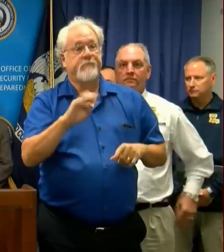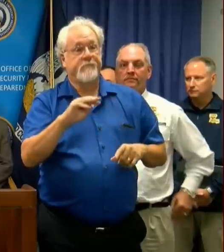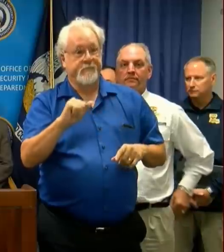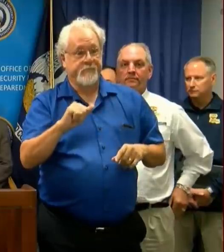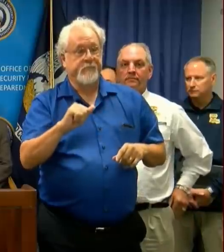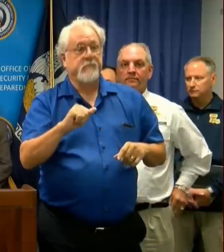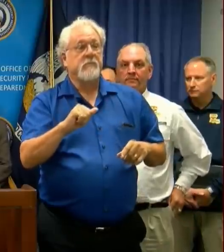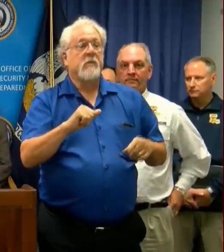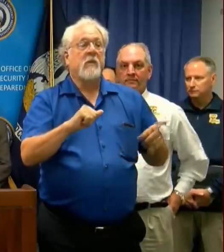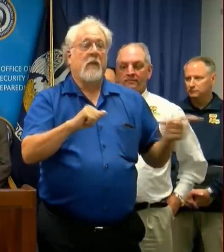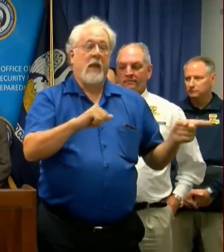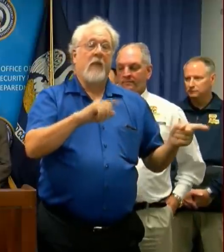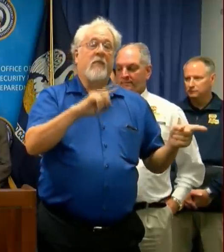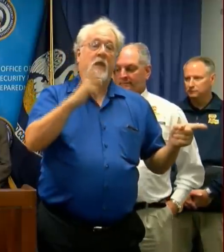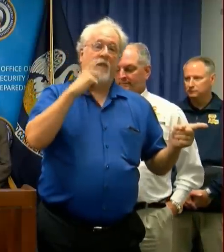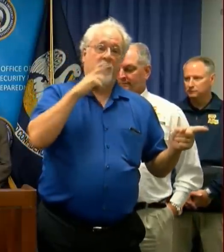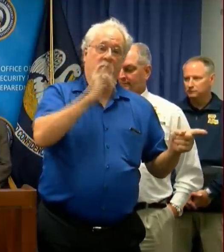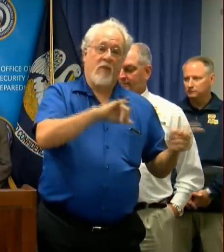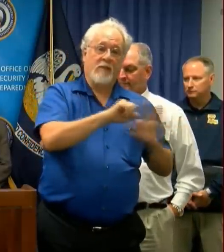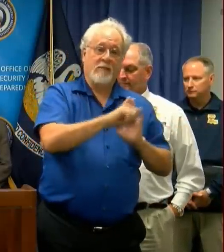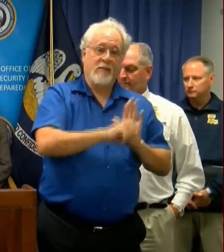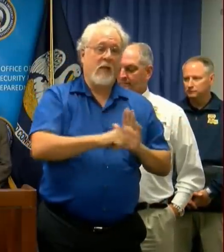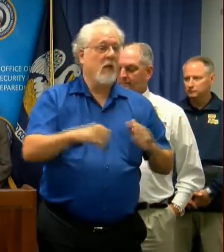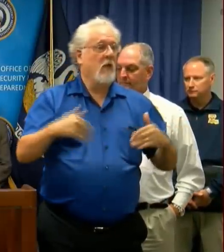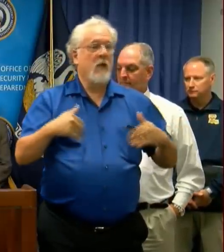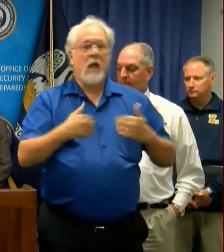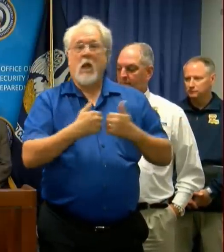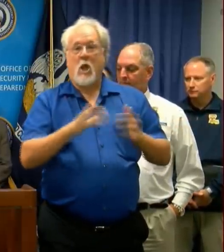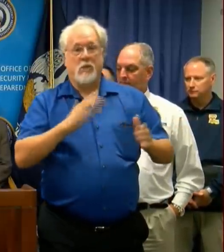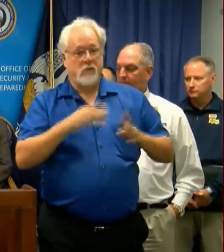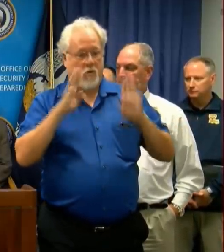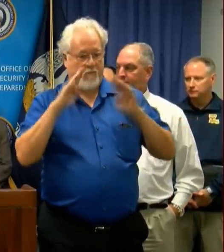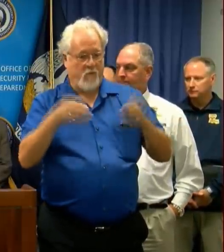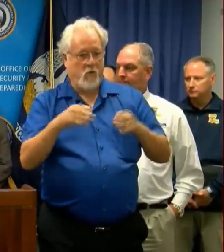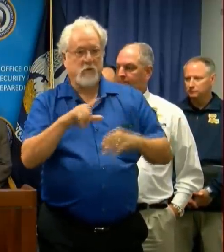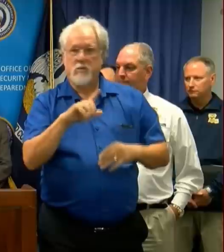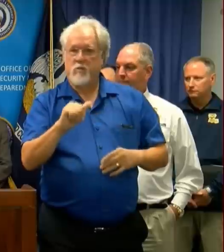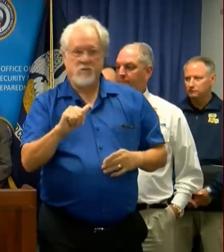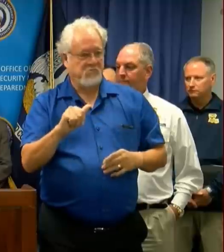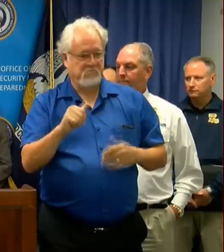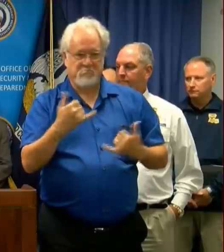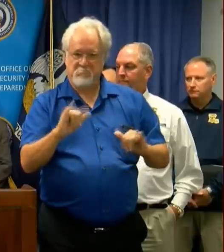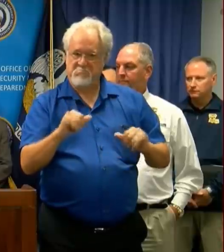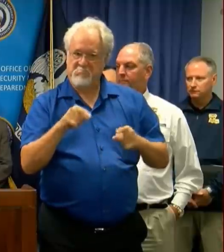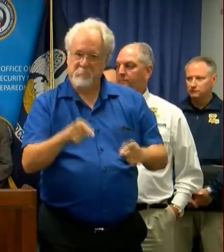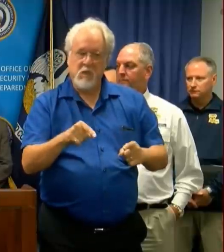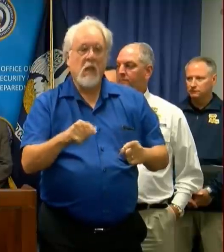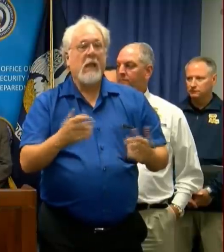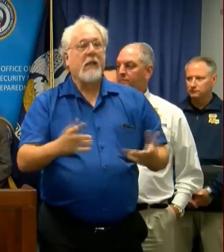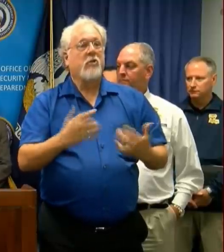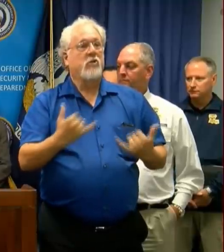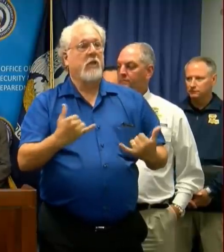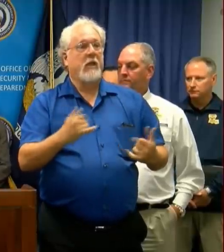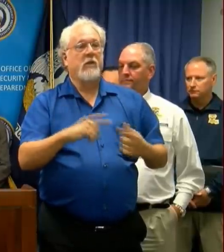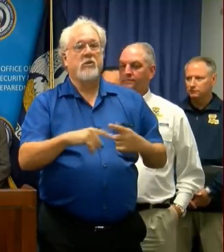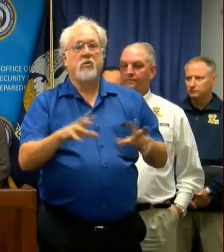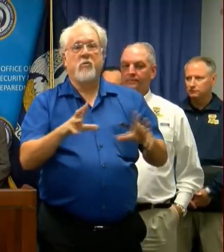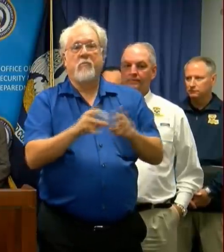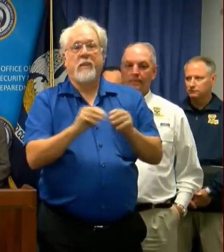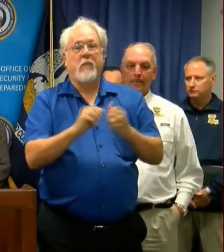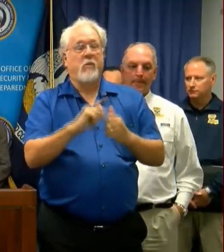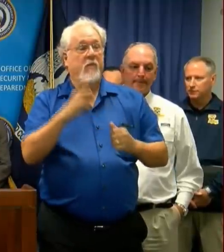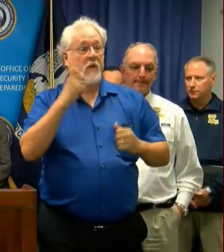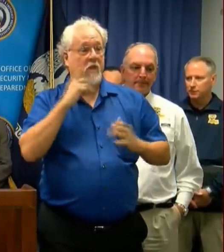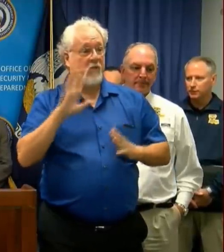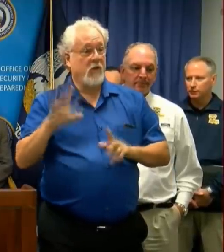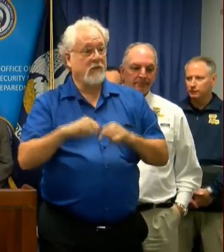response to the governor in that state. But we have not lost our focus on the state of Louisiana, and I'm here today to meet with the governor